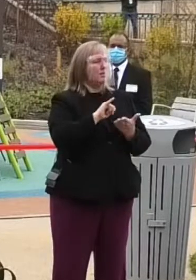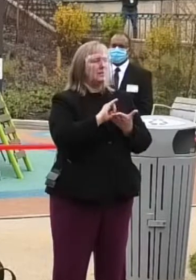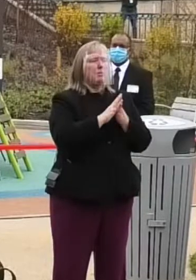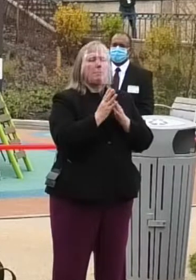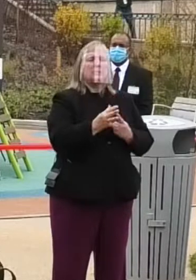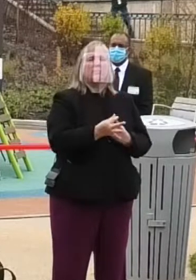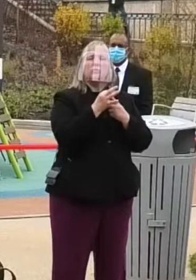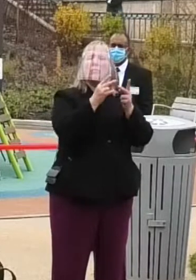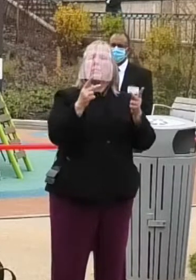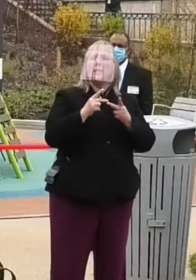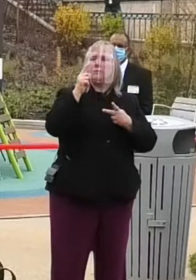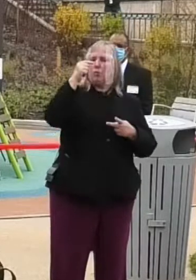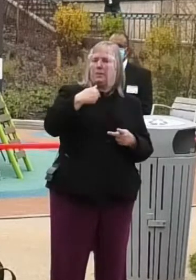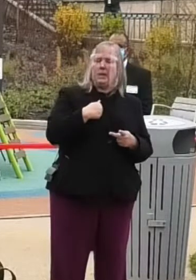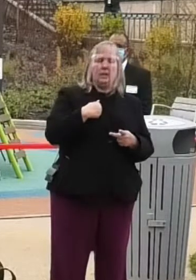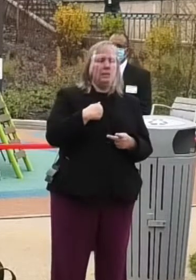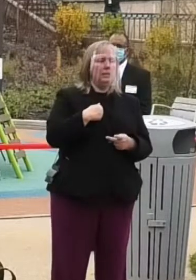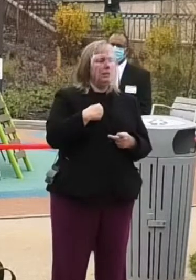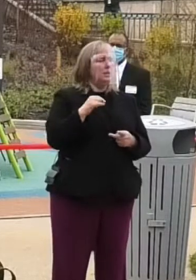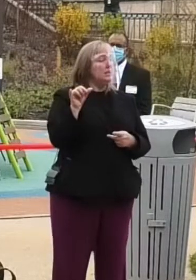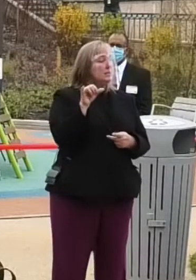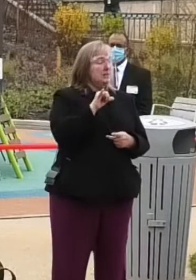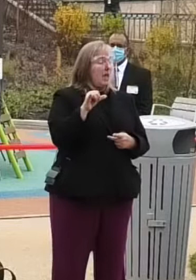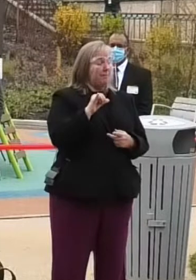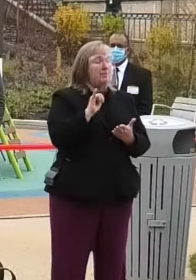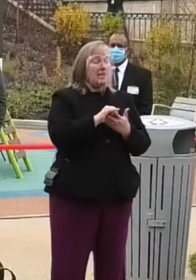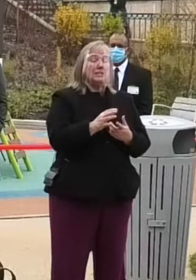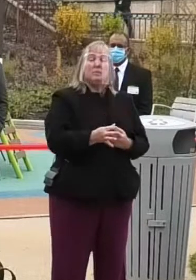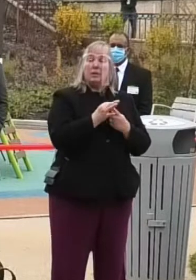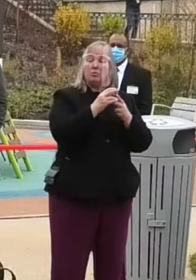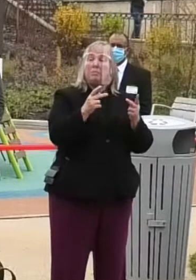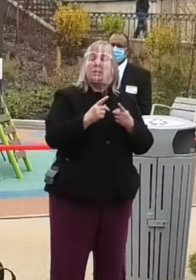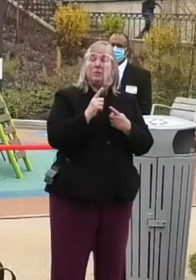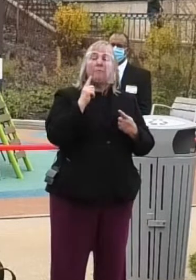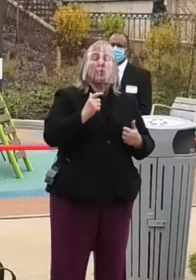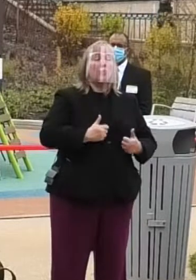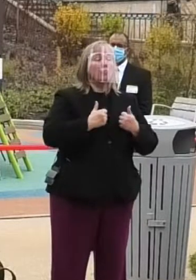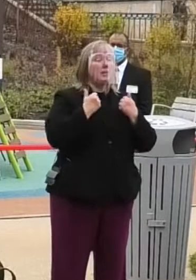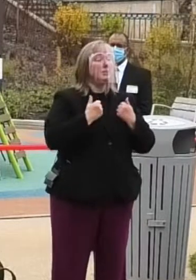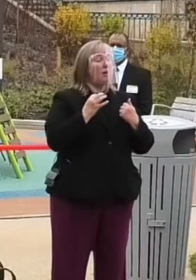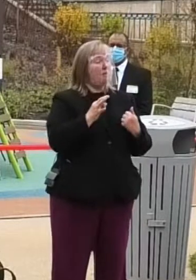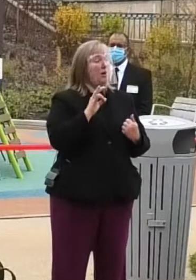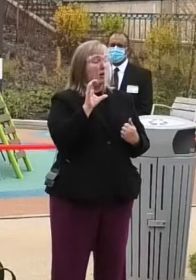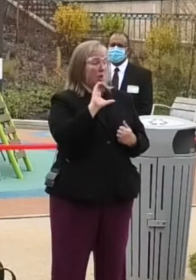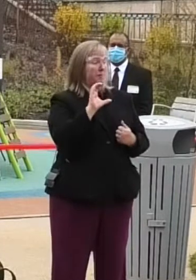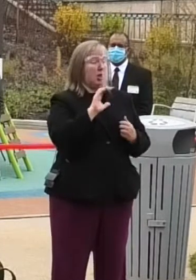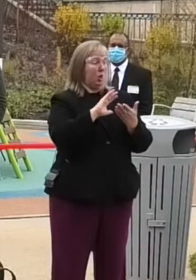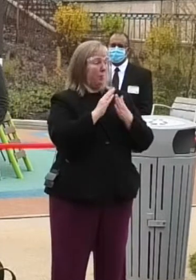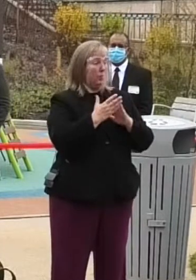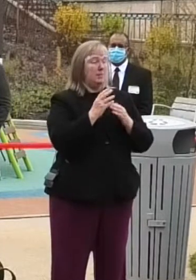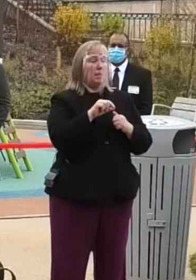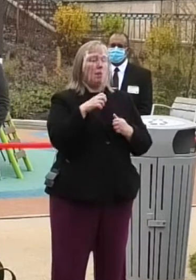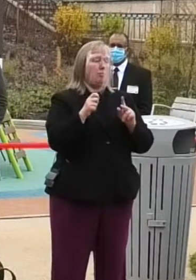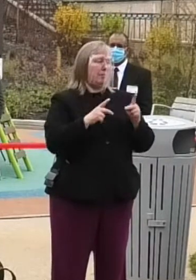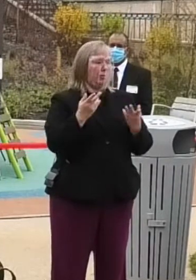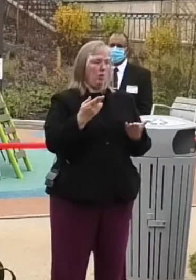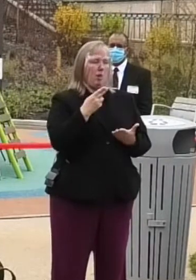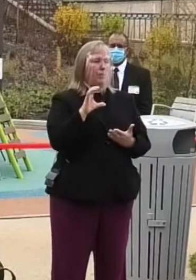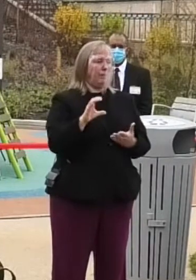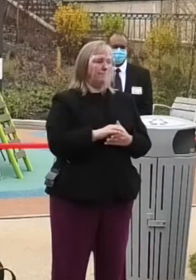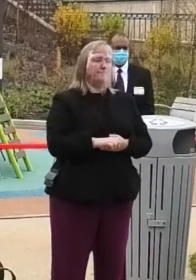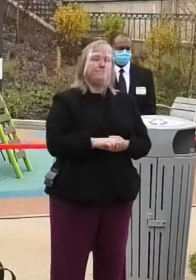me. Just as is a special place for the residents of the Columbia community and others in Howard County.